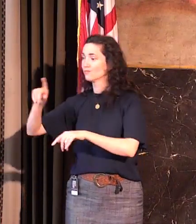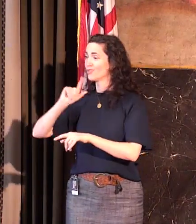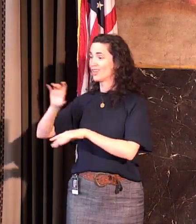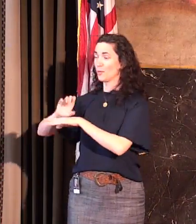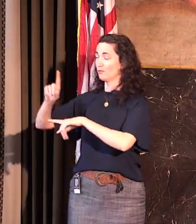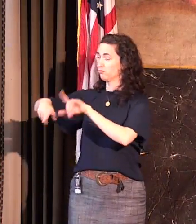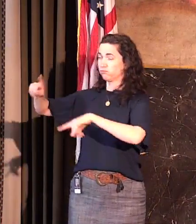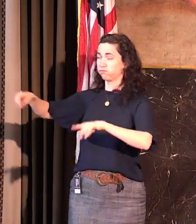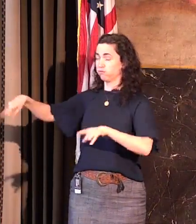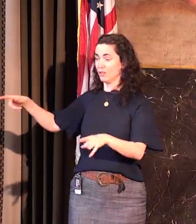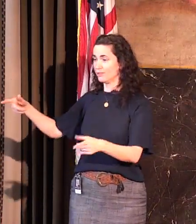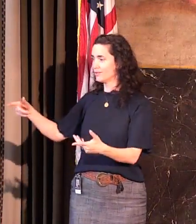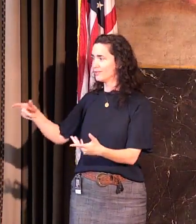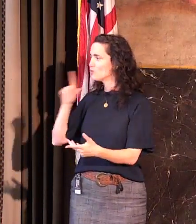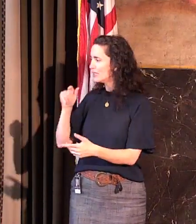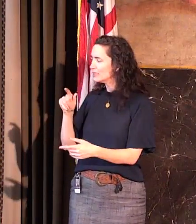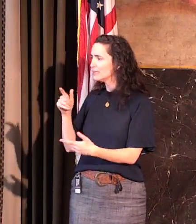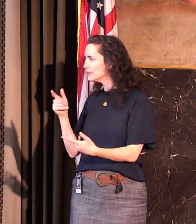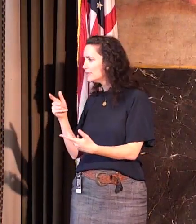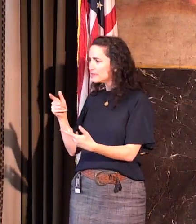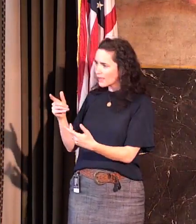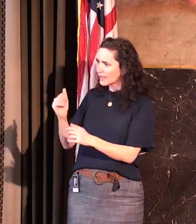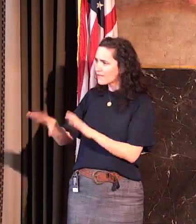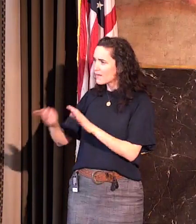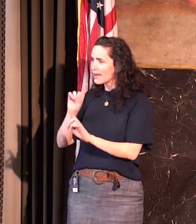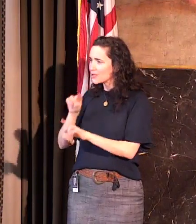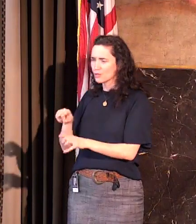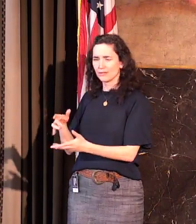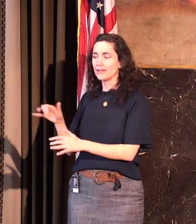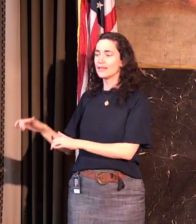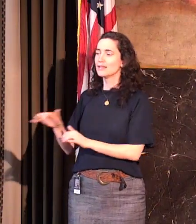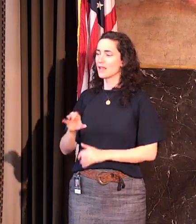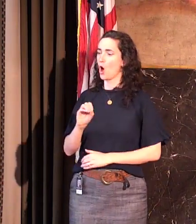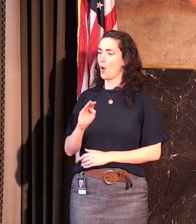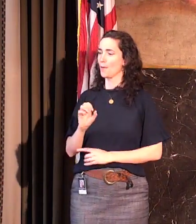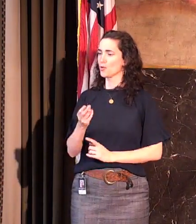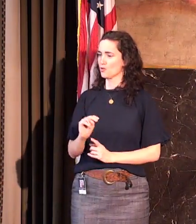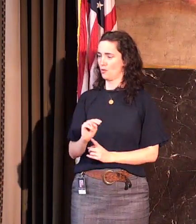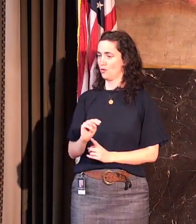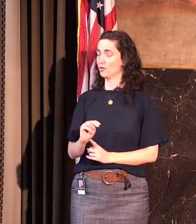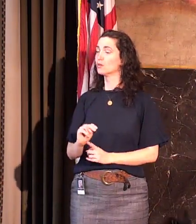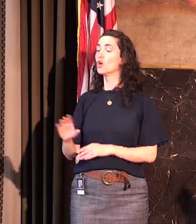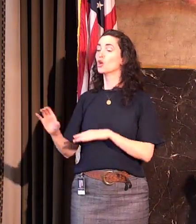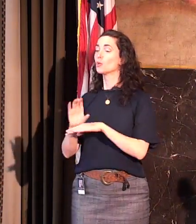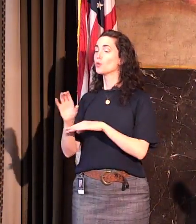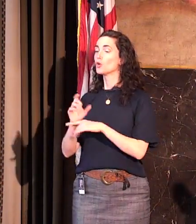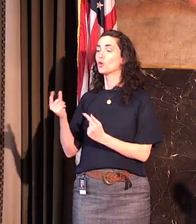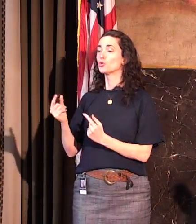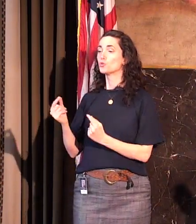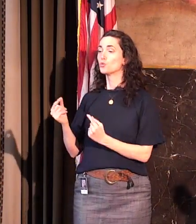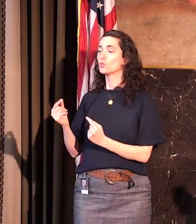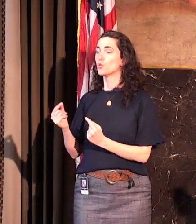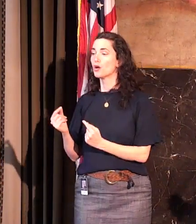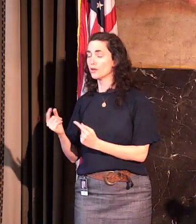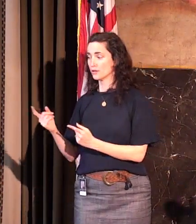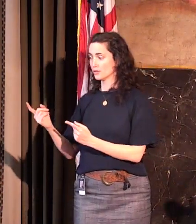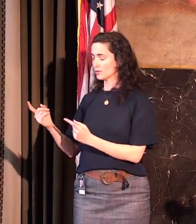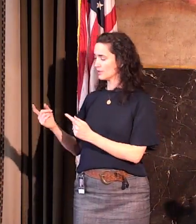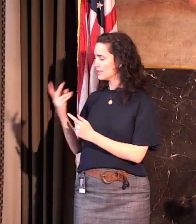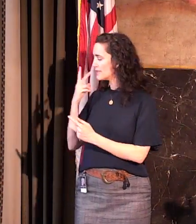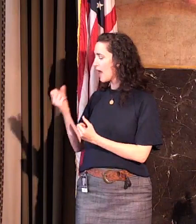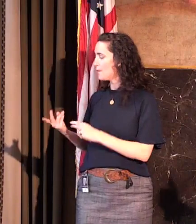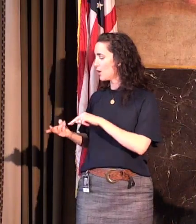way. That's the same thing that we're seeing with Omicron. What a lot of these models do is just take the slope of increase